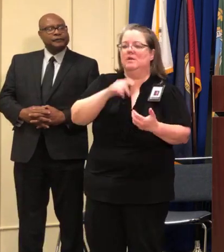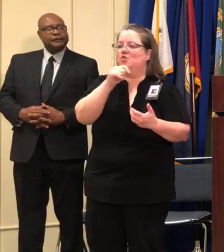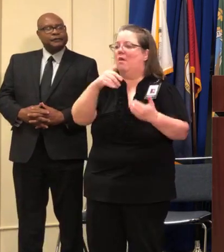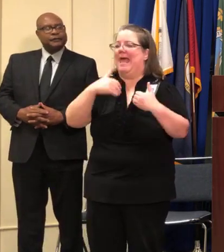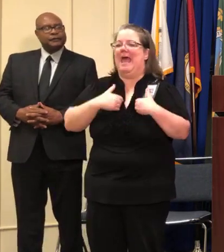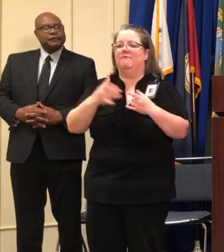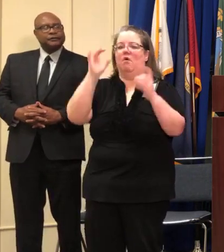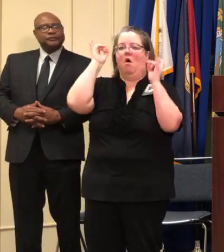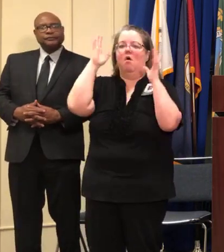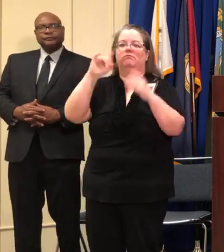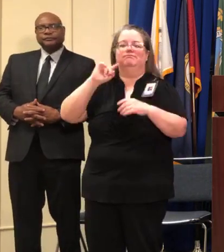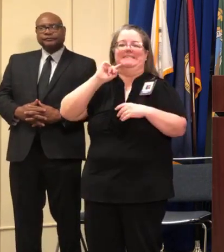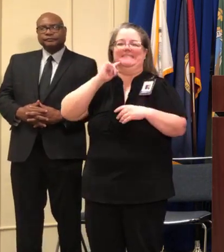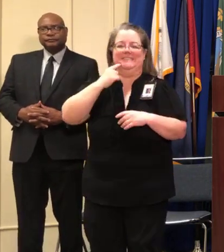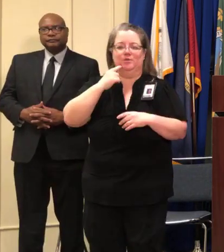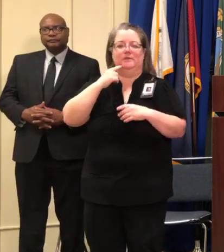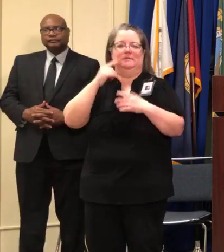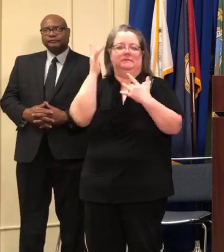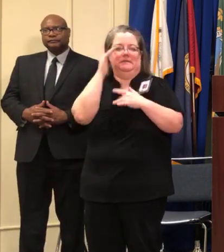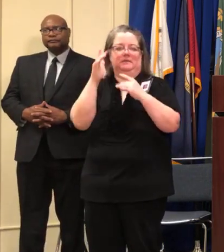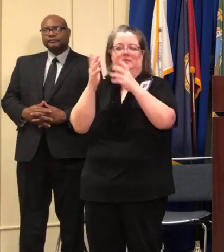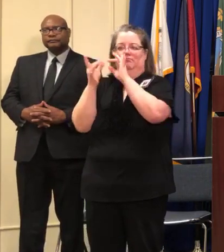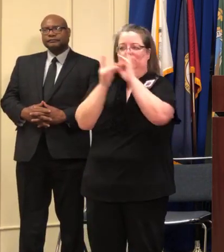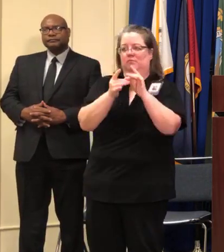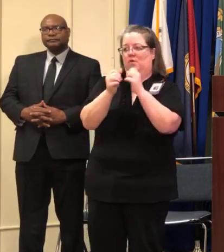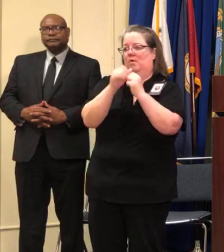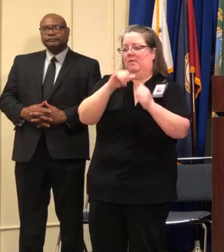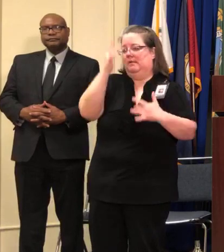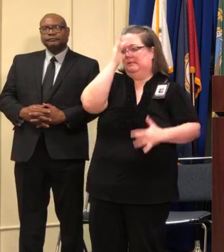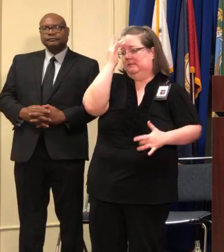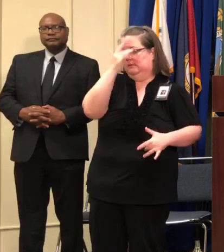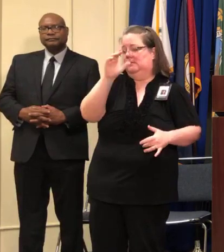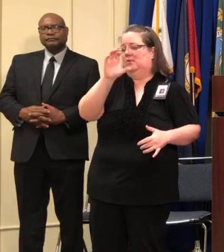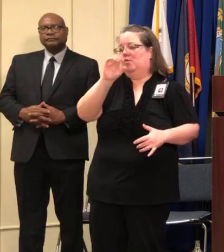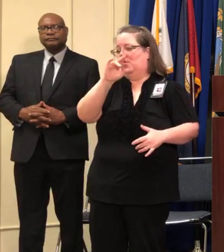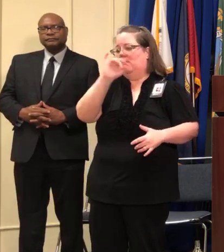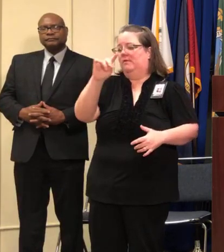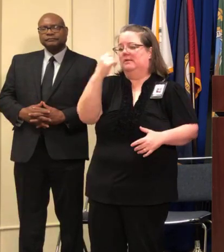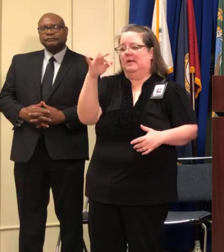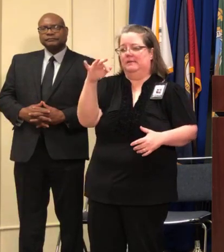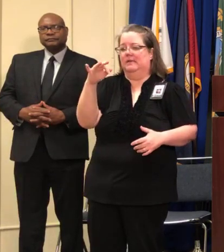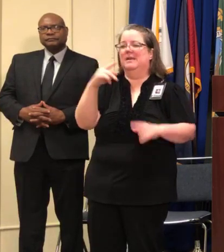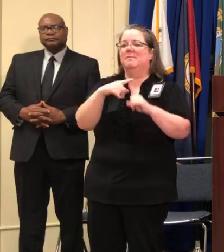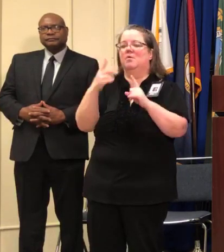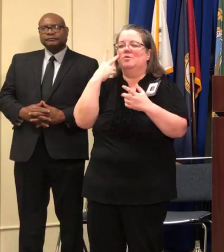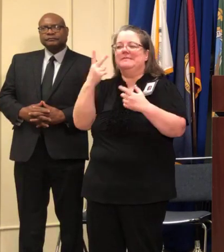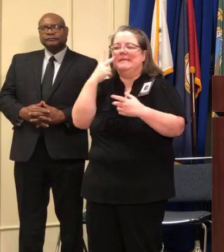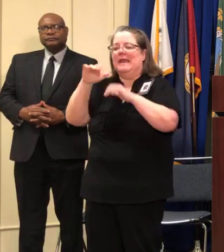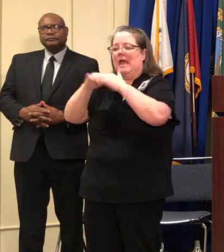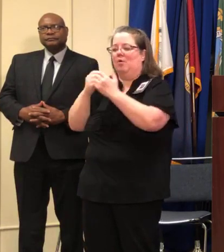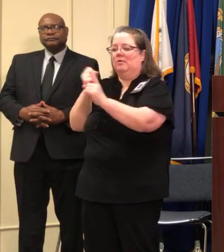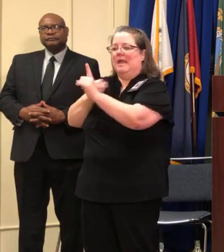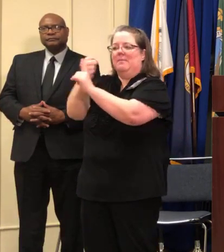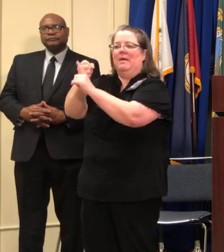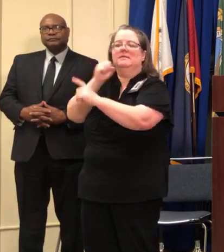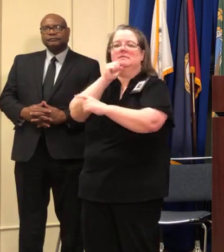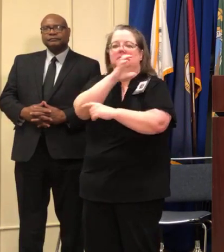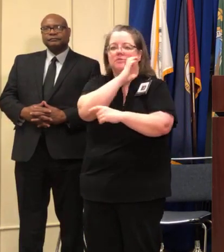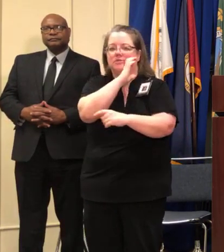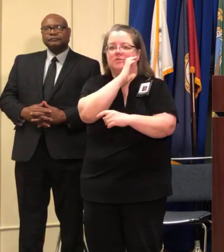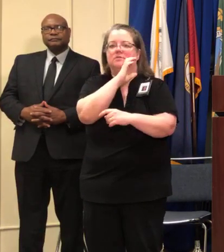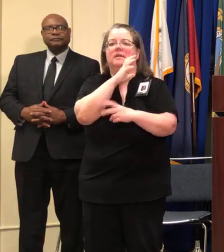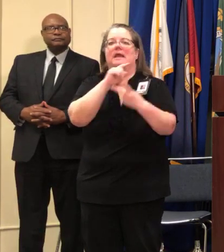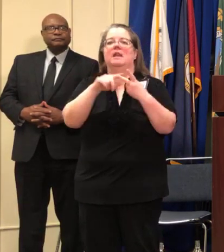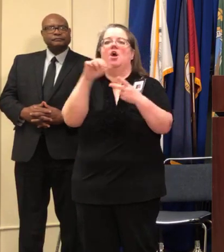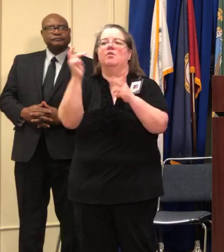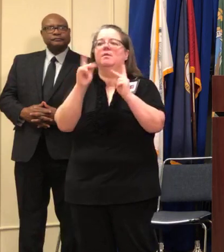those severe outcomes. As we begin to see another wave that impacts our senior population and those with chronic illnesses, that's